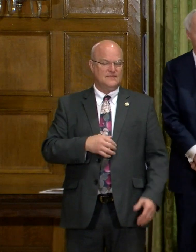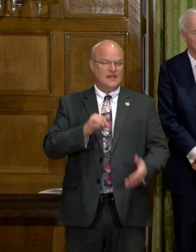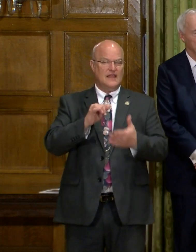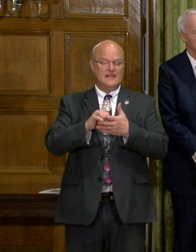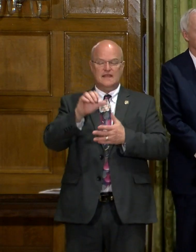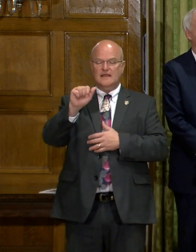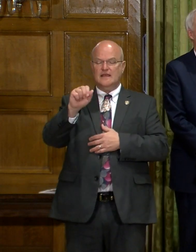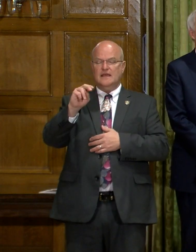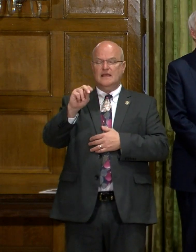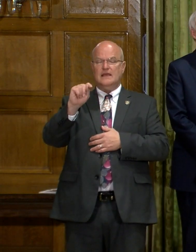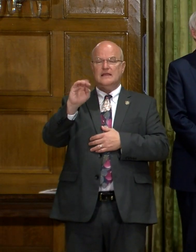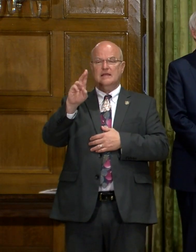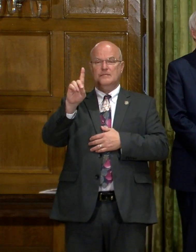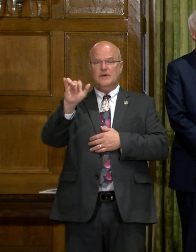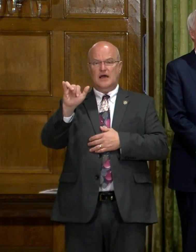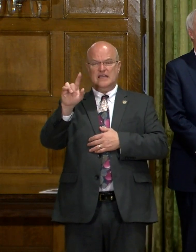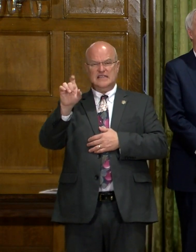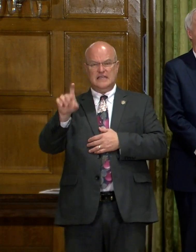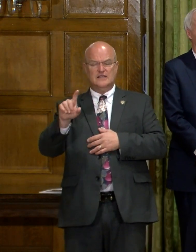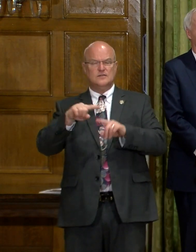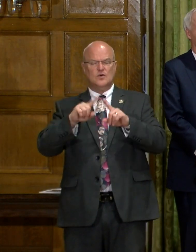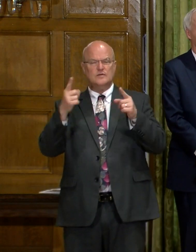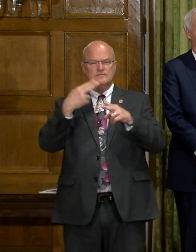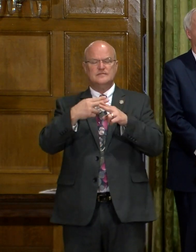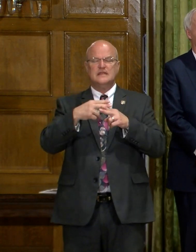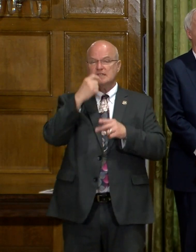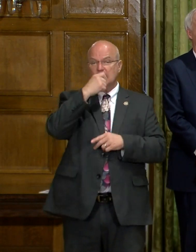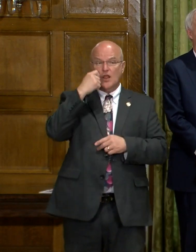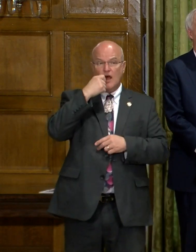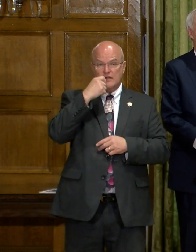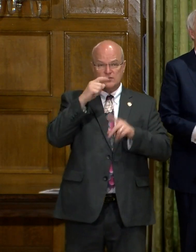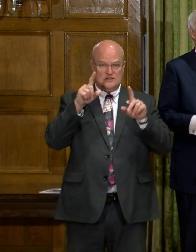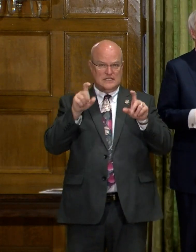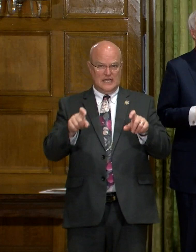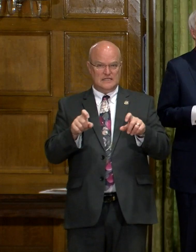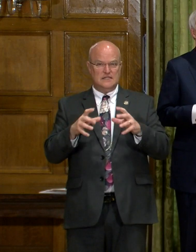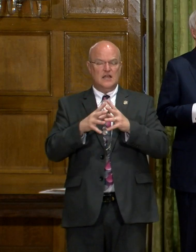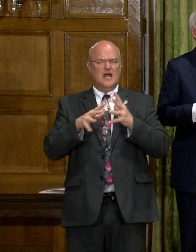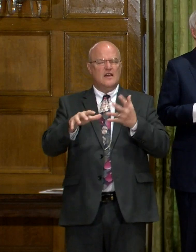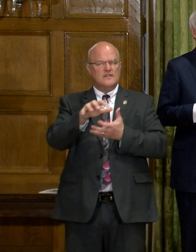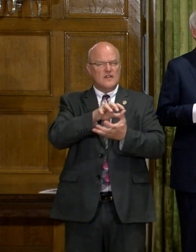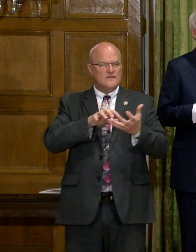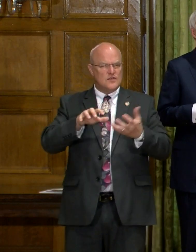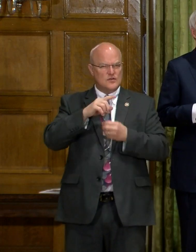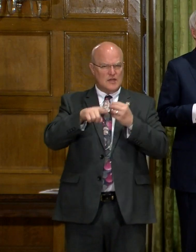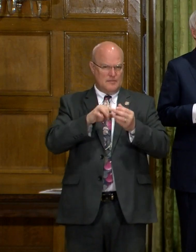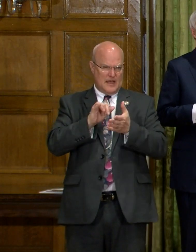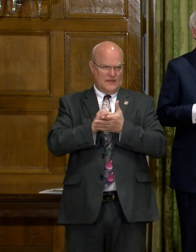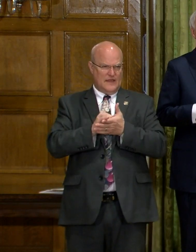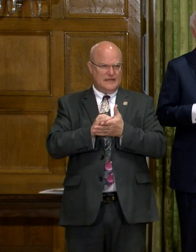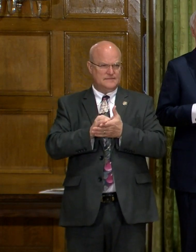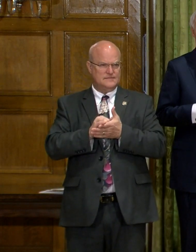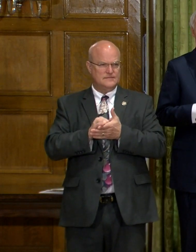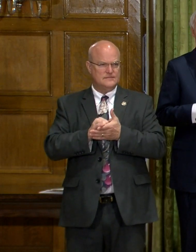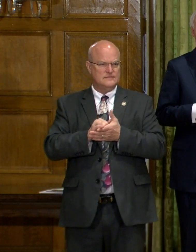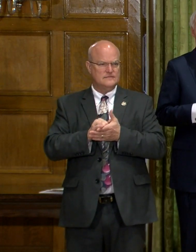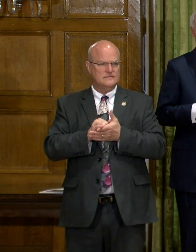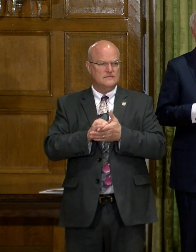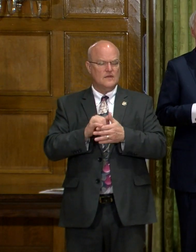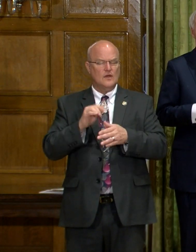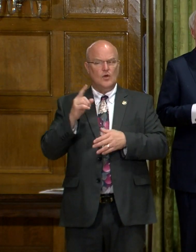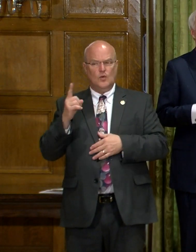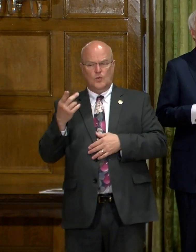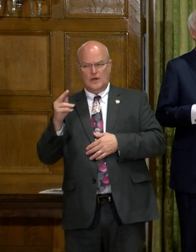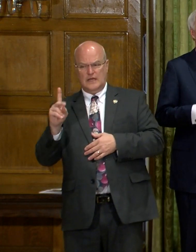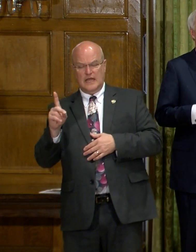The antibody test, or serologic test, is the other name for it. There's a lot of confusion around that. On the